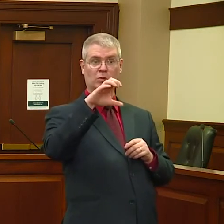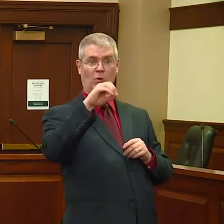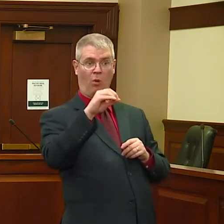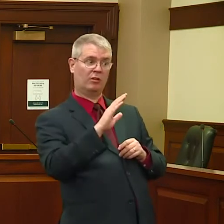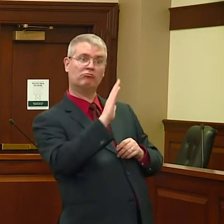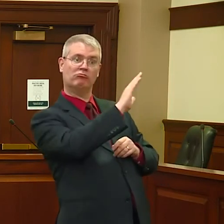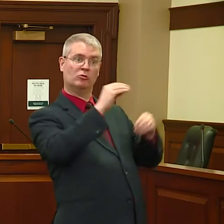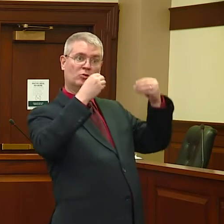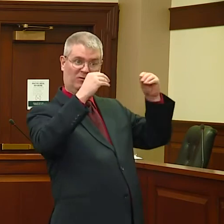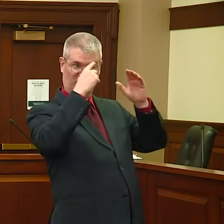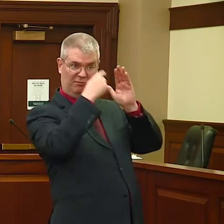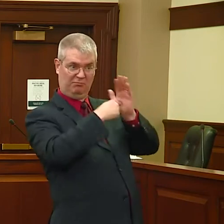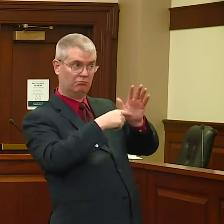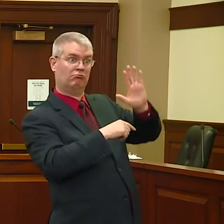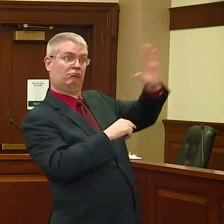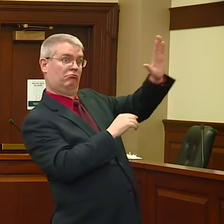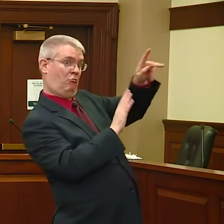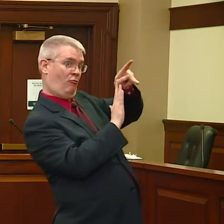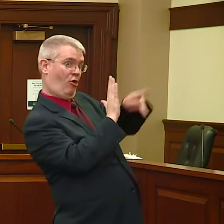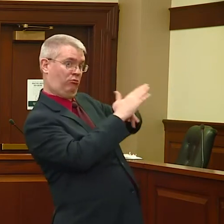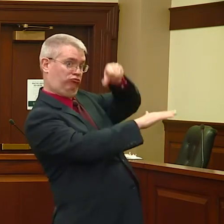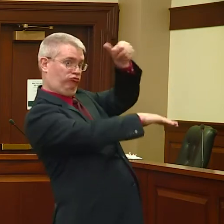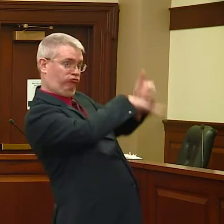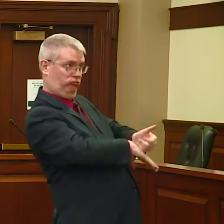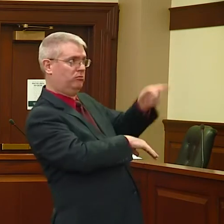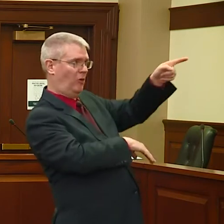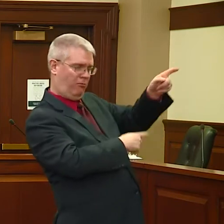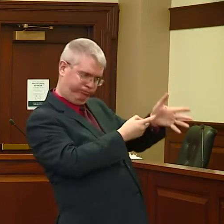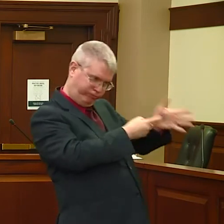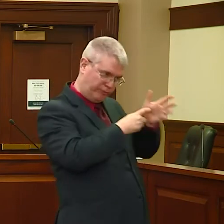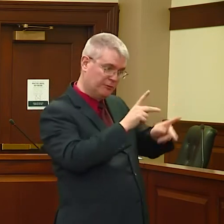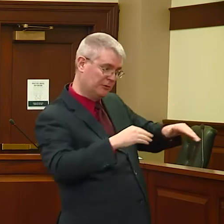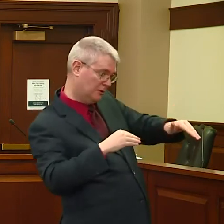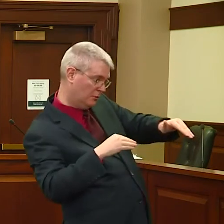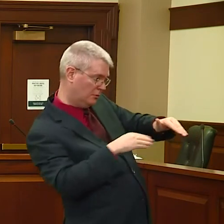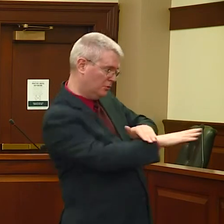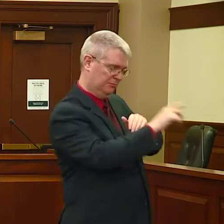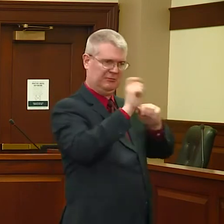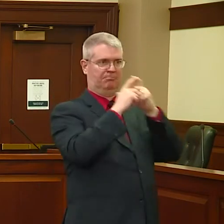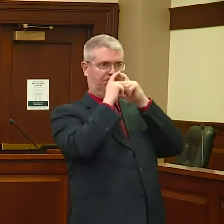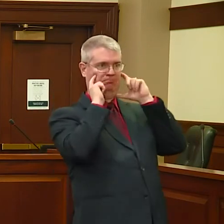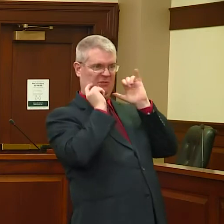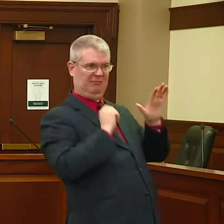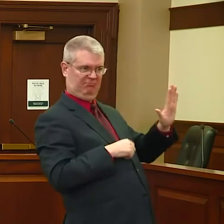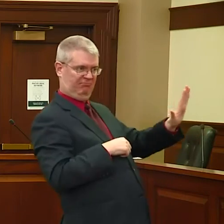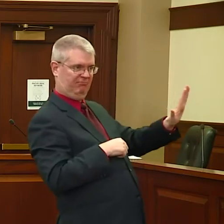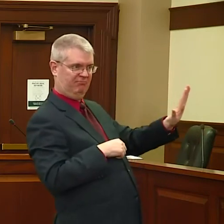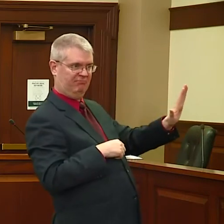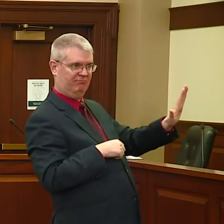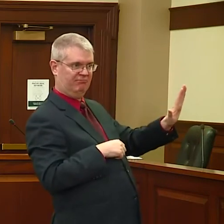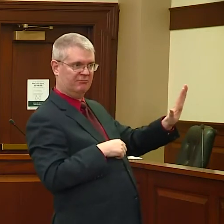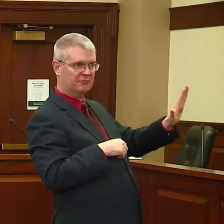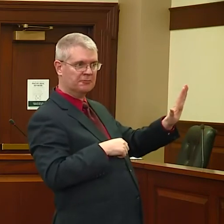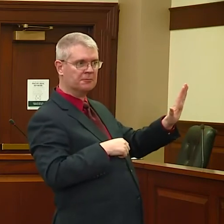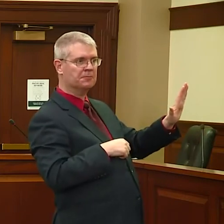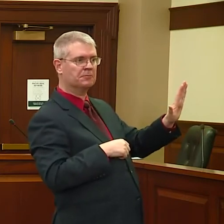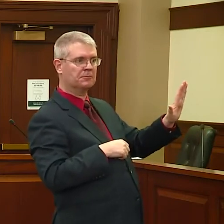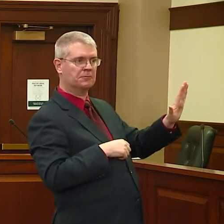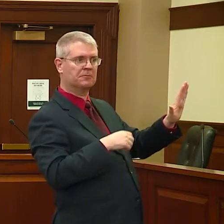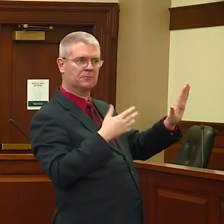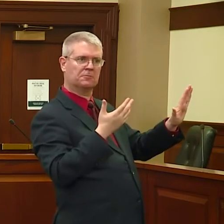a free market guy, and I think the fact that we suggest it and they do it is just good business practices, and it helps us all.